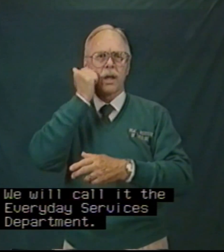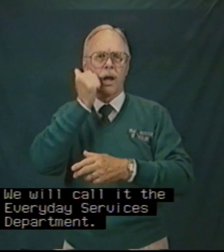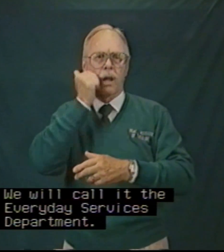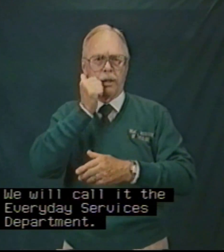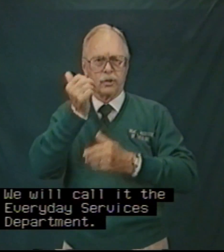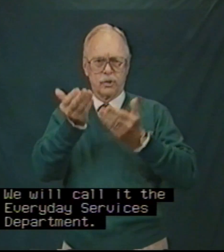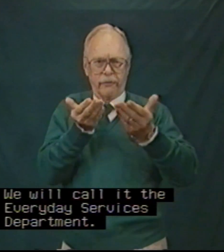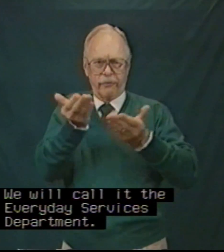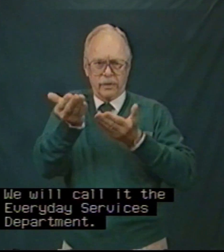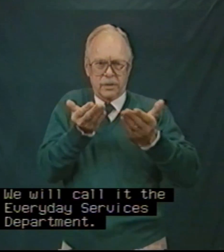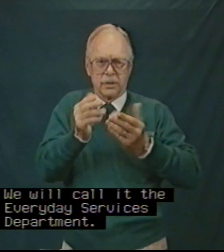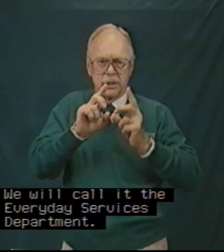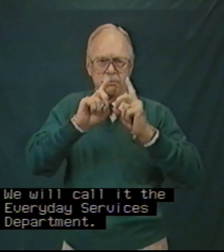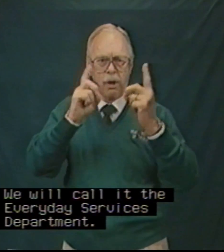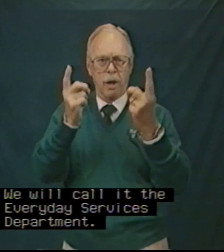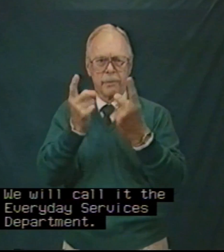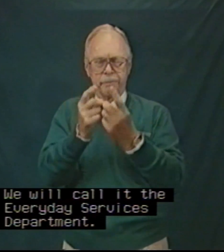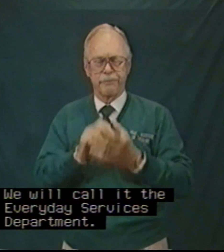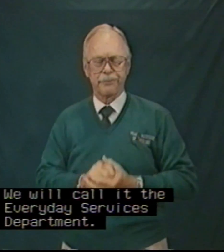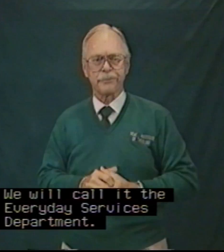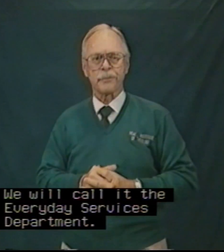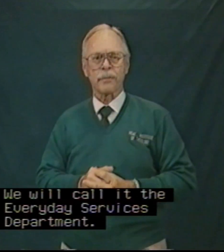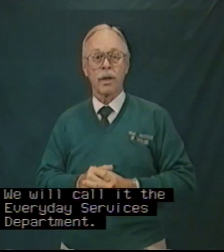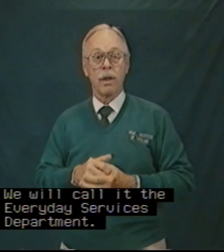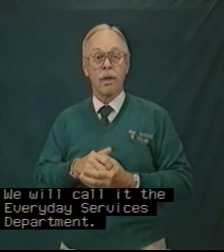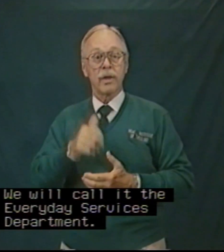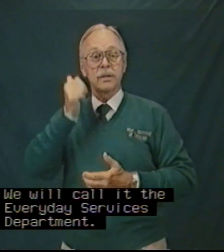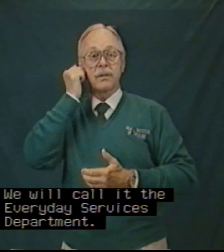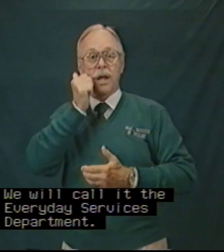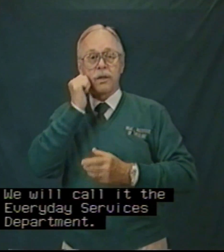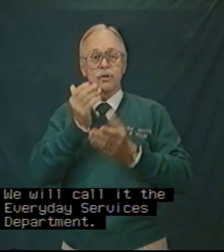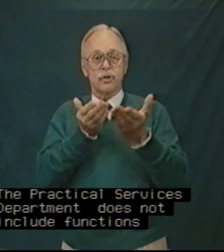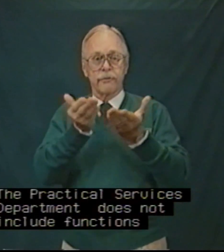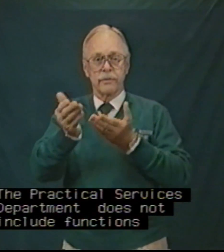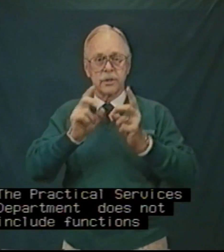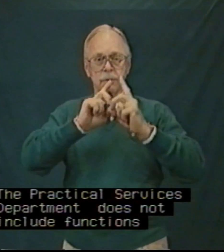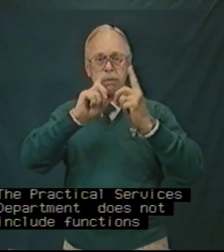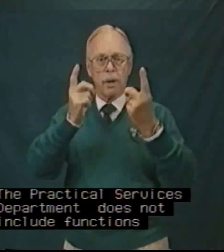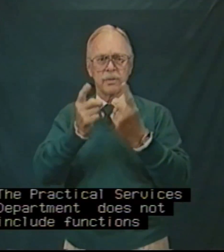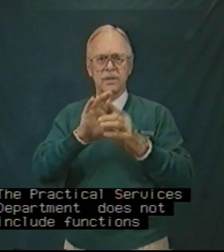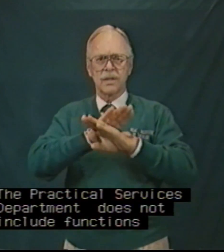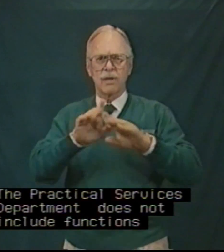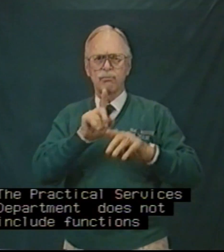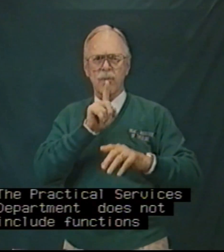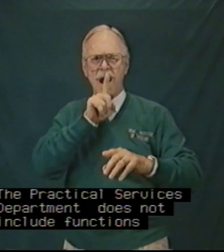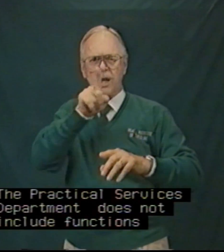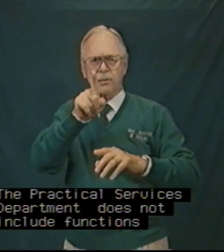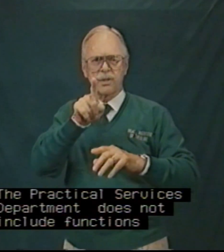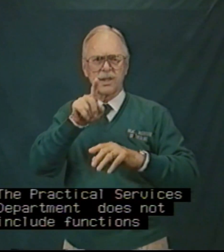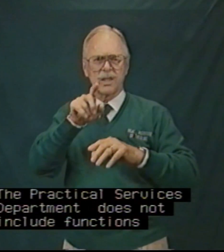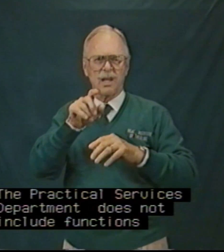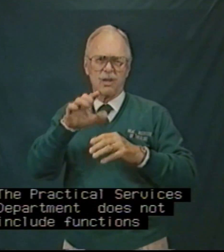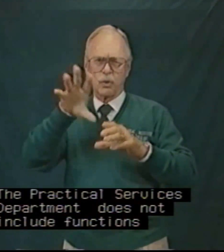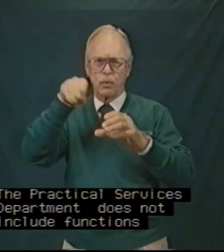The Practical Services Department does not include functions that are really related to the basic concerns of the congregation.